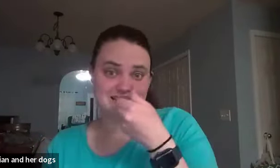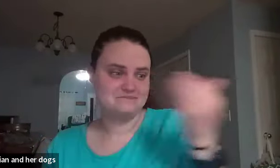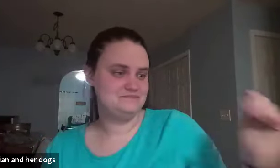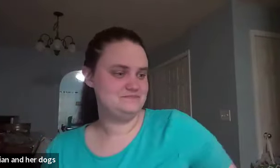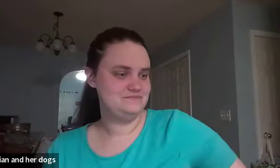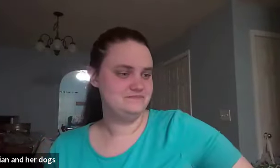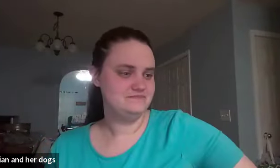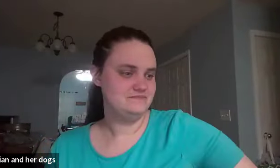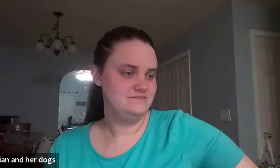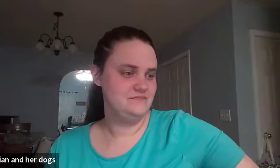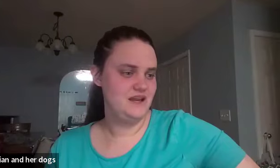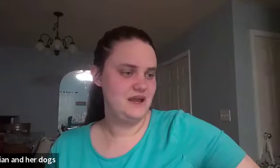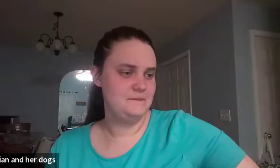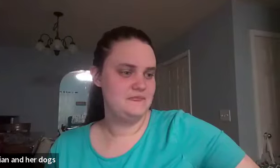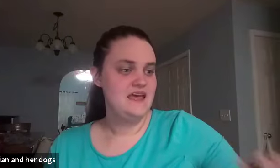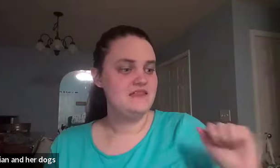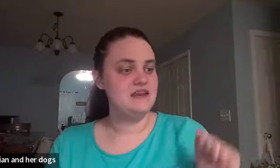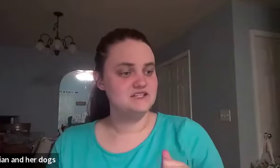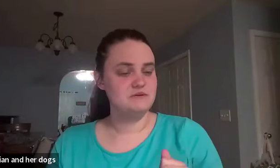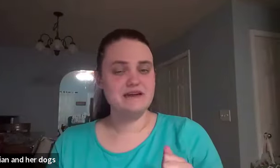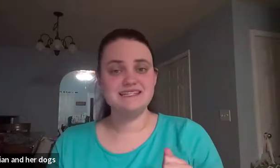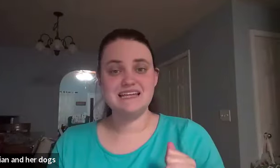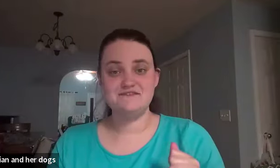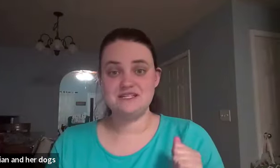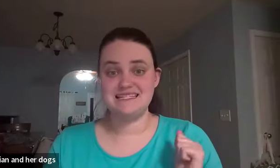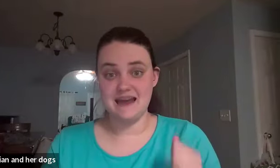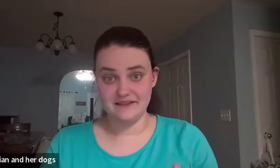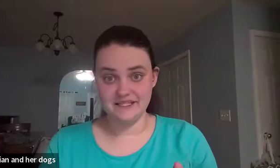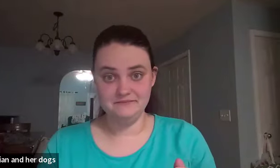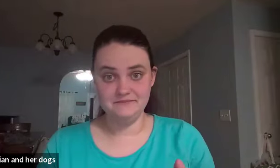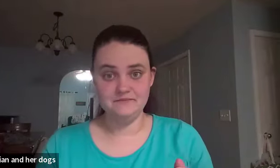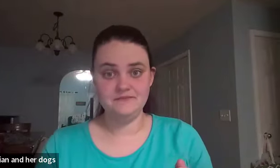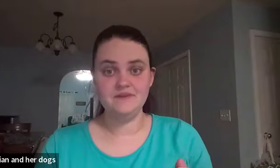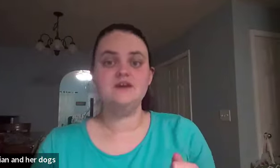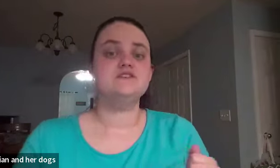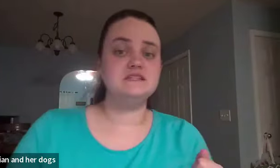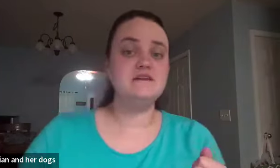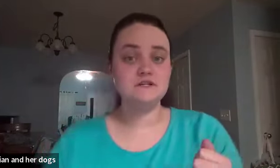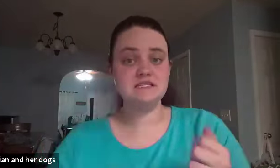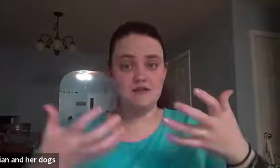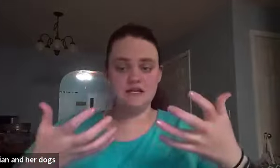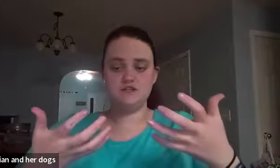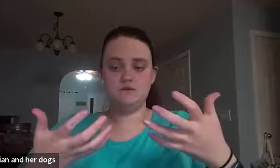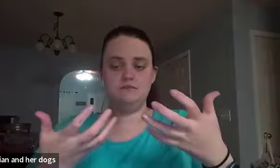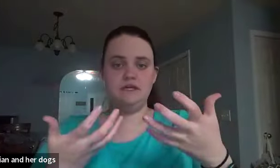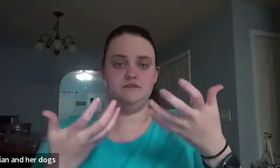pizza. Okay. The next one we have is the sign for salad. So the sign for salad is going to be